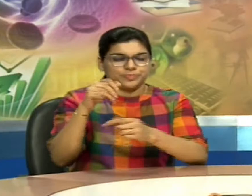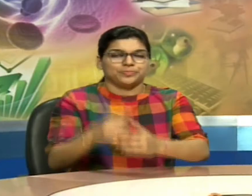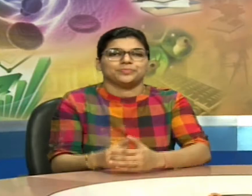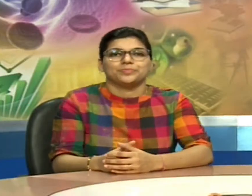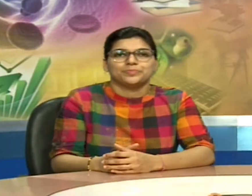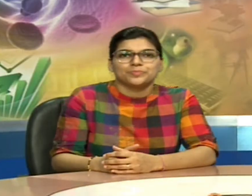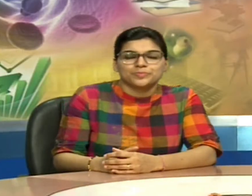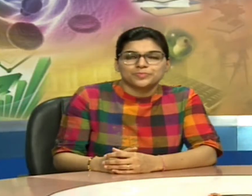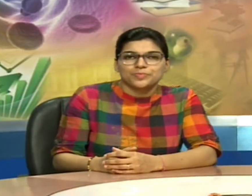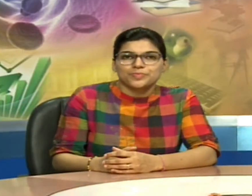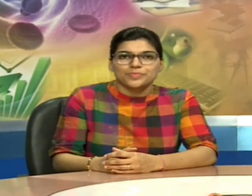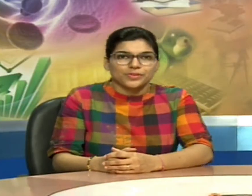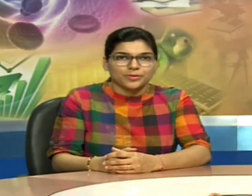1000 kg.